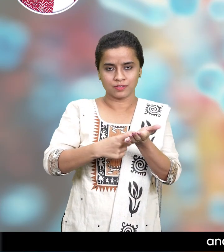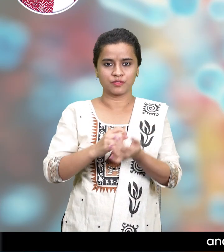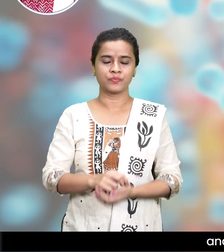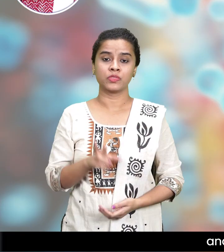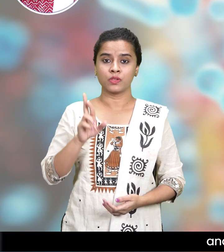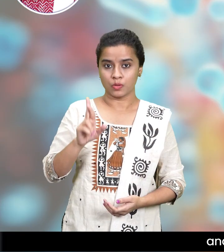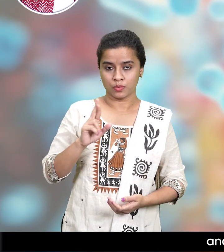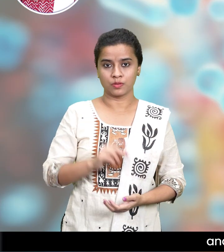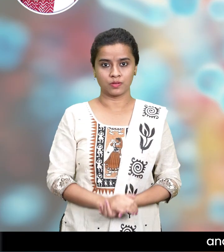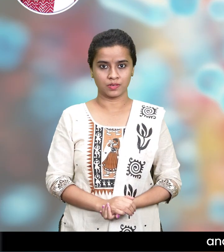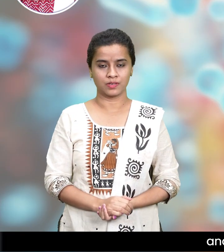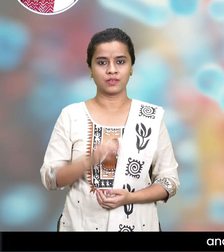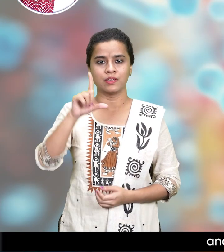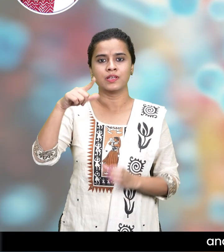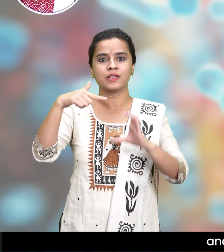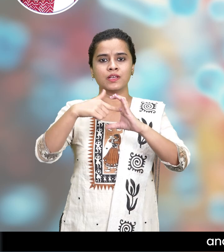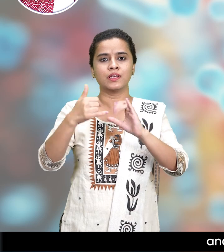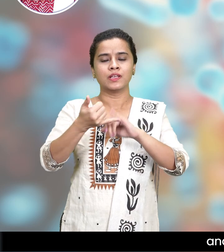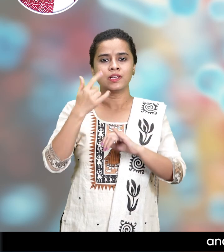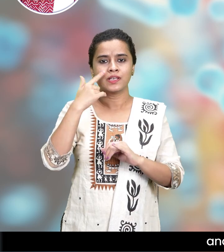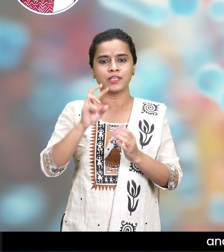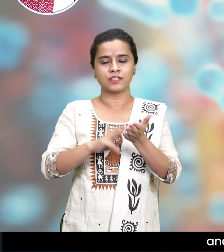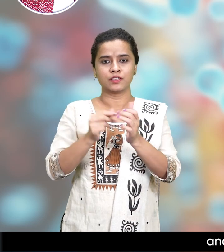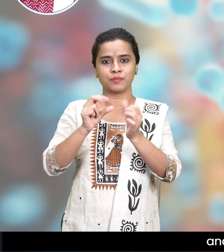or leishmania.